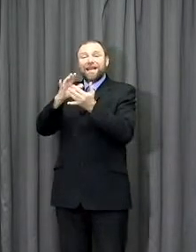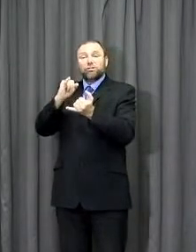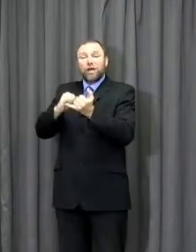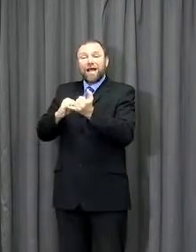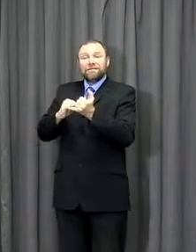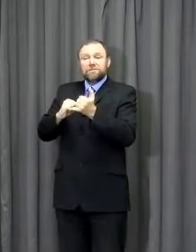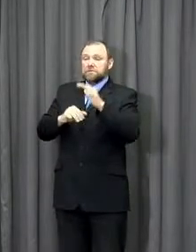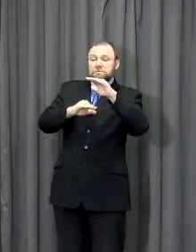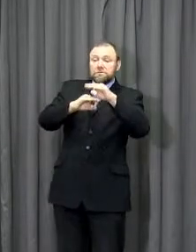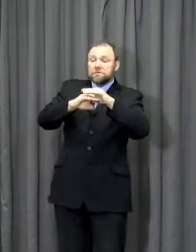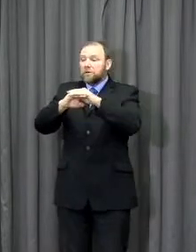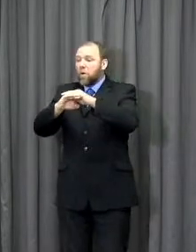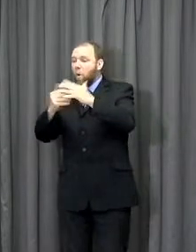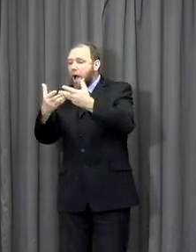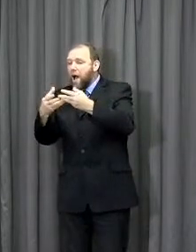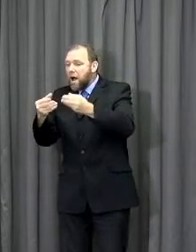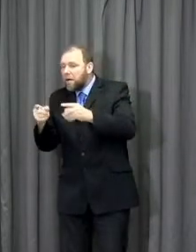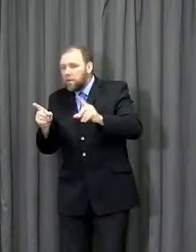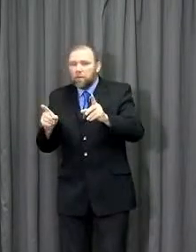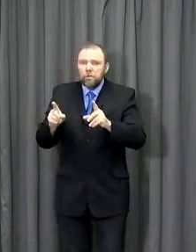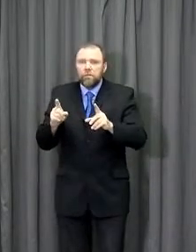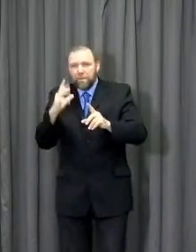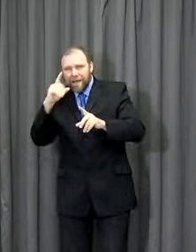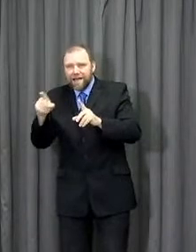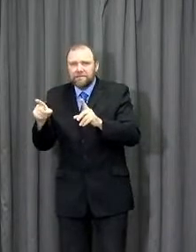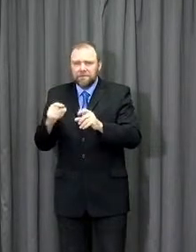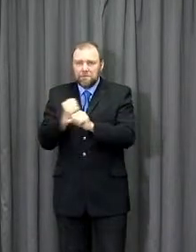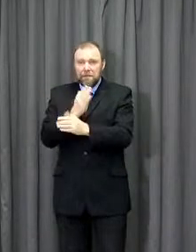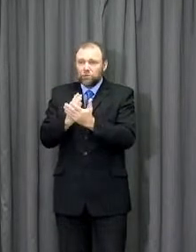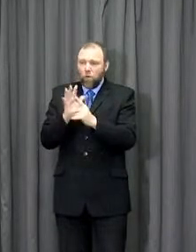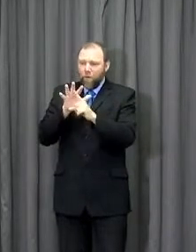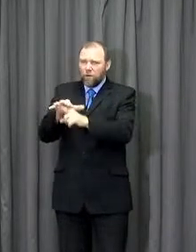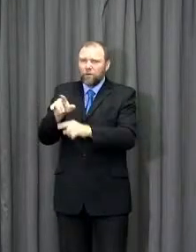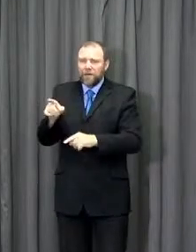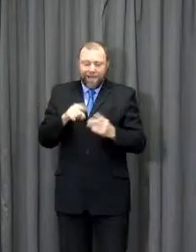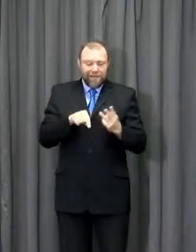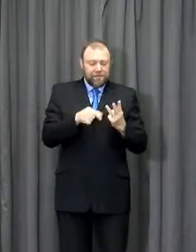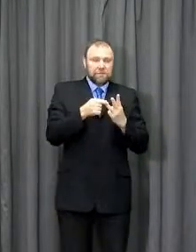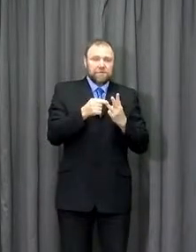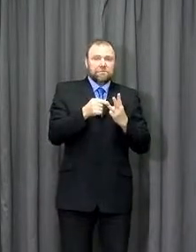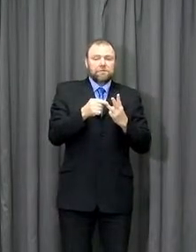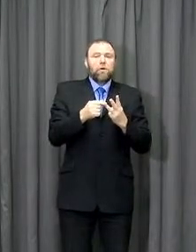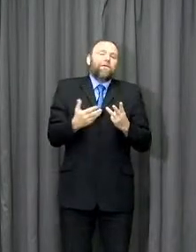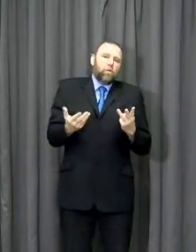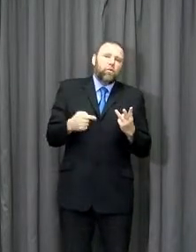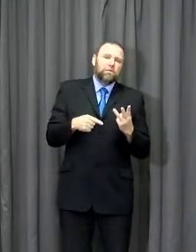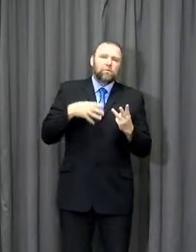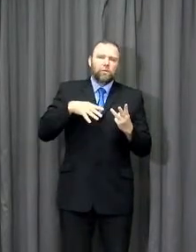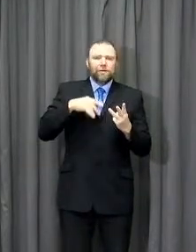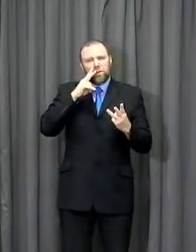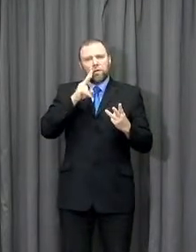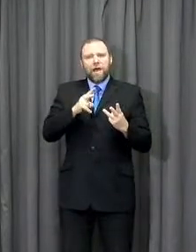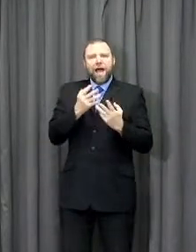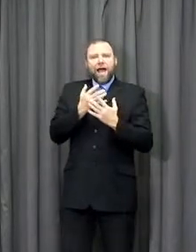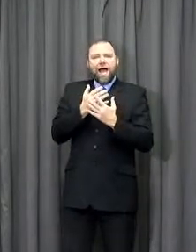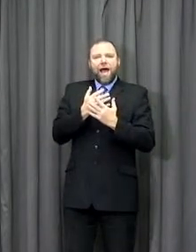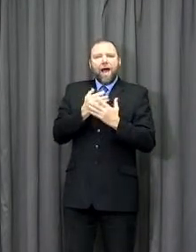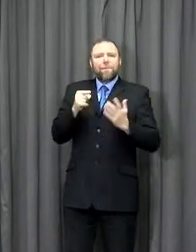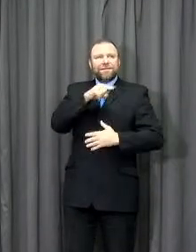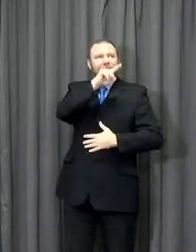and to make sure that we don't get into a position where the NHS is overloaded. And we now need to look, of course, at the percentage of people who